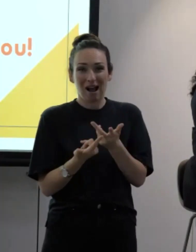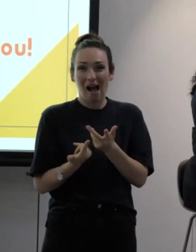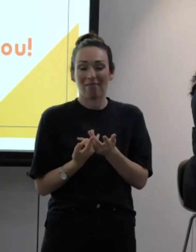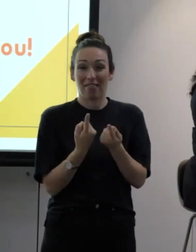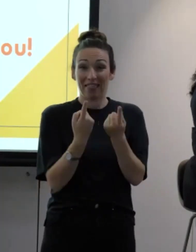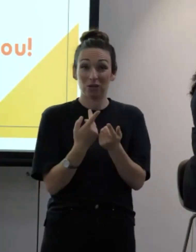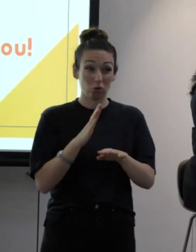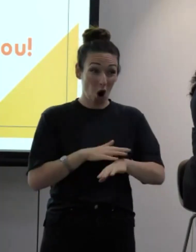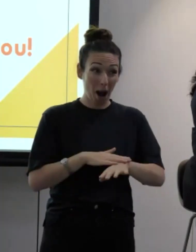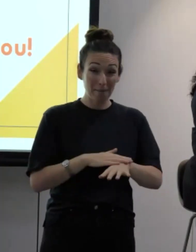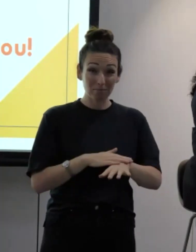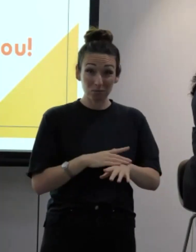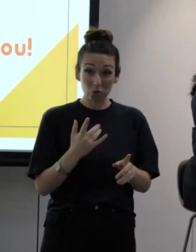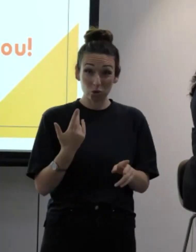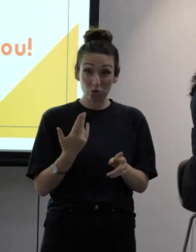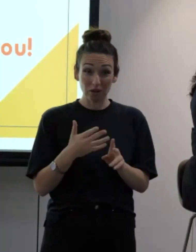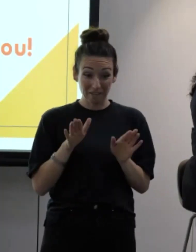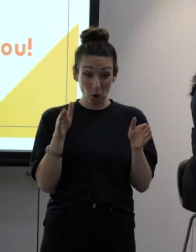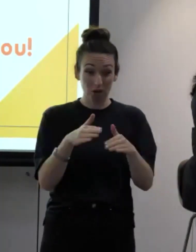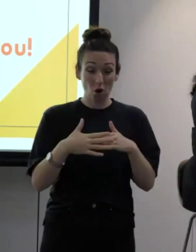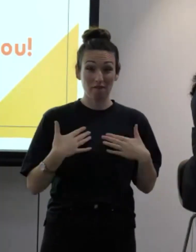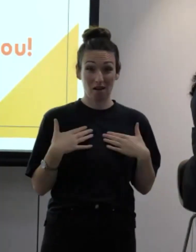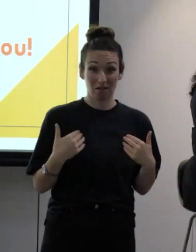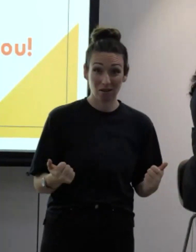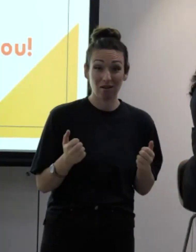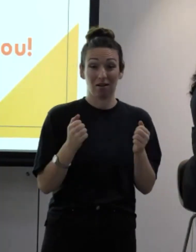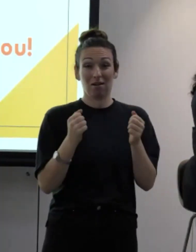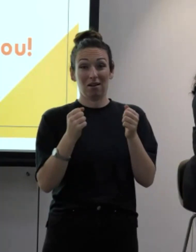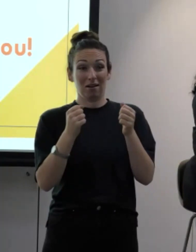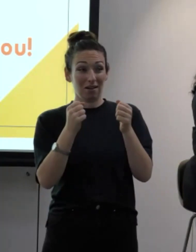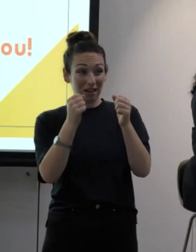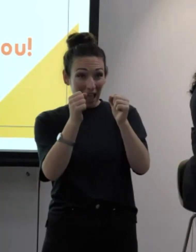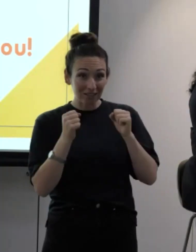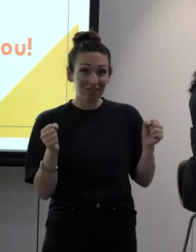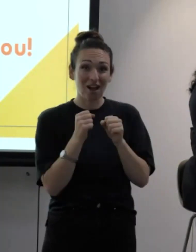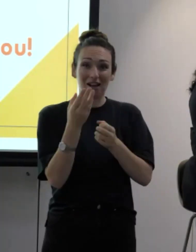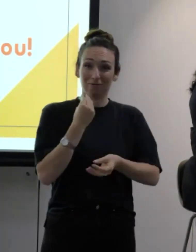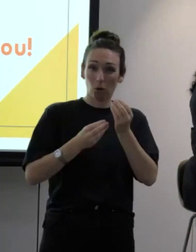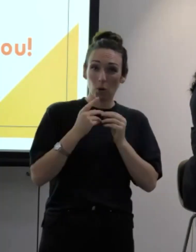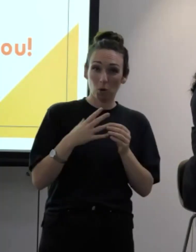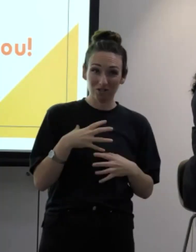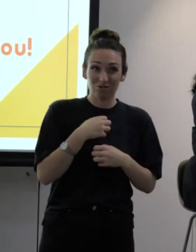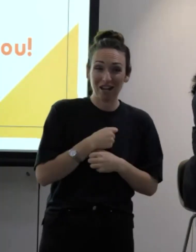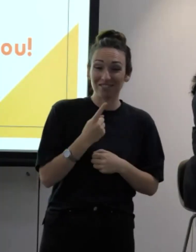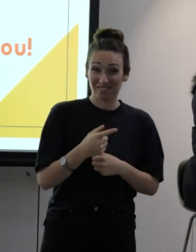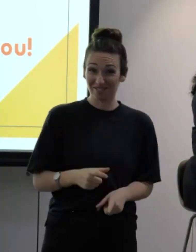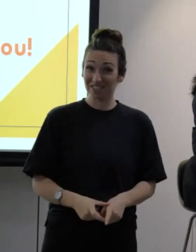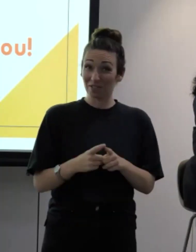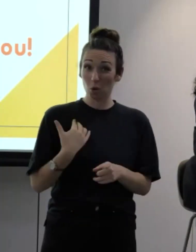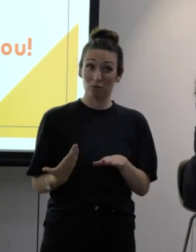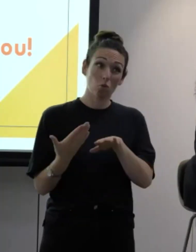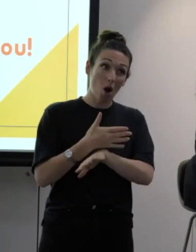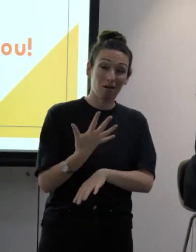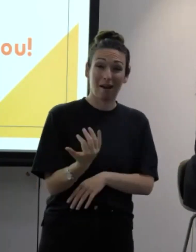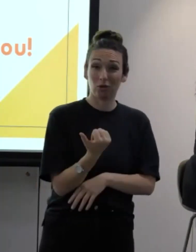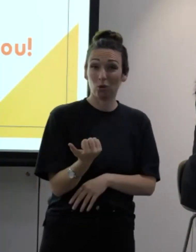It is expensive to eat healthy and exercise well and not be stressed. It's hard. So it's really